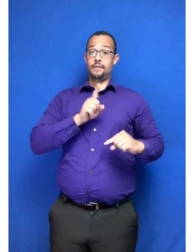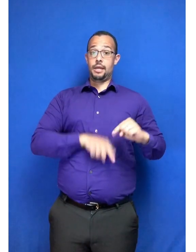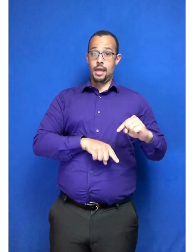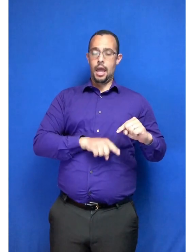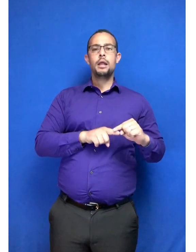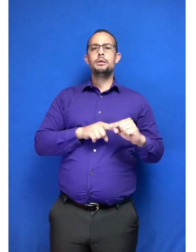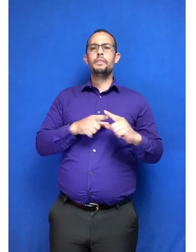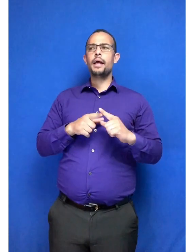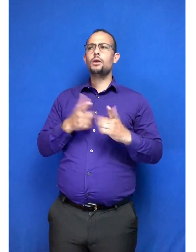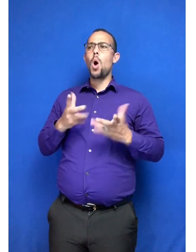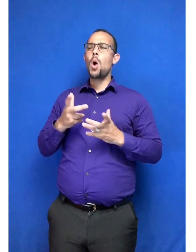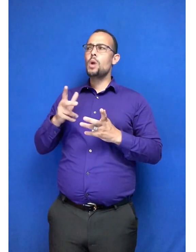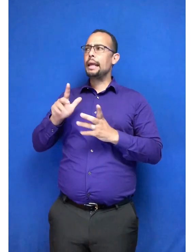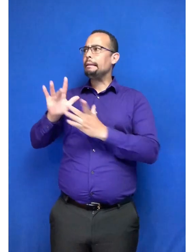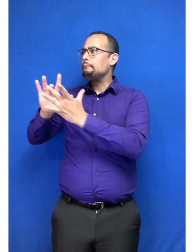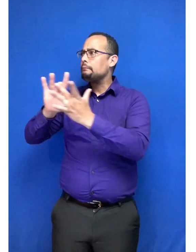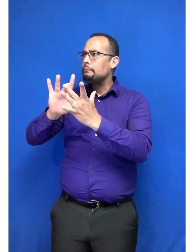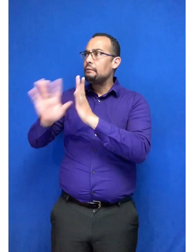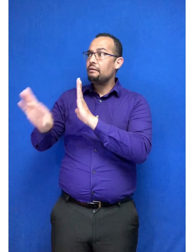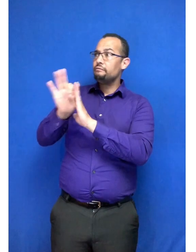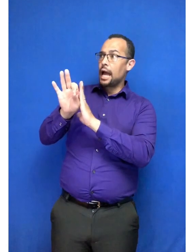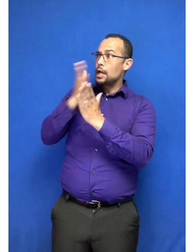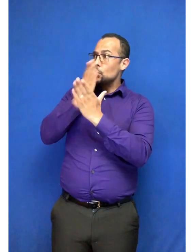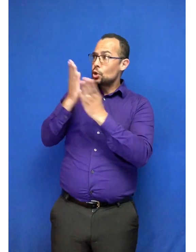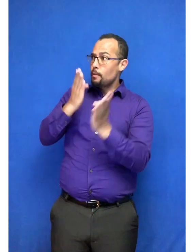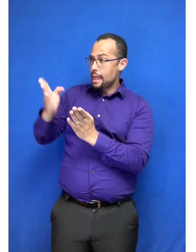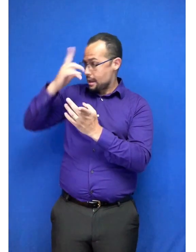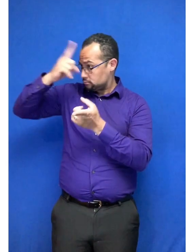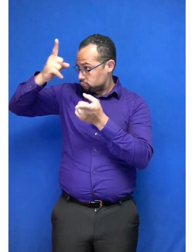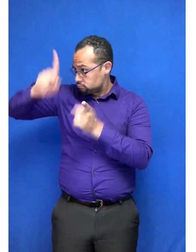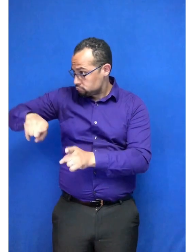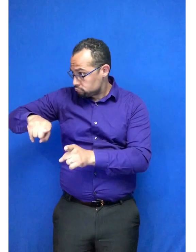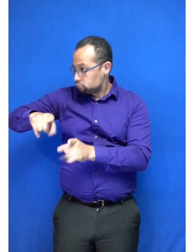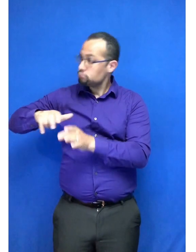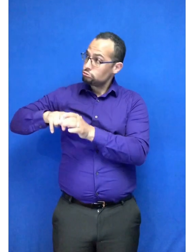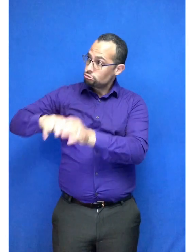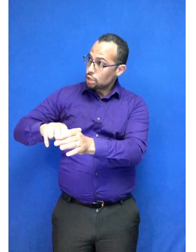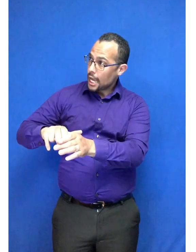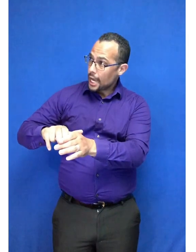prearranged ride in place either to the shelter or for evacuation.